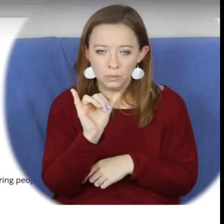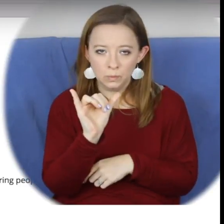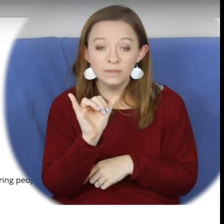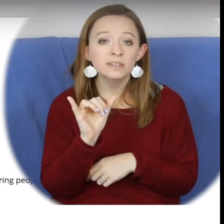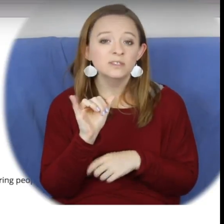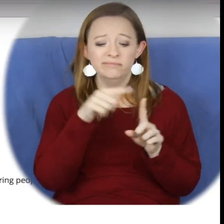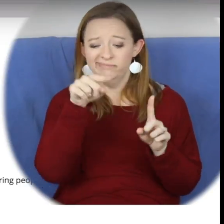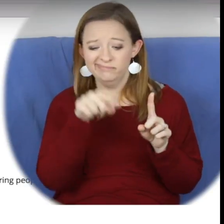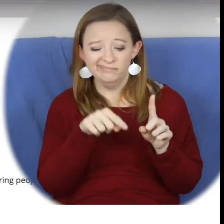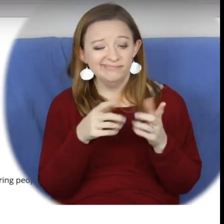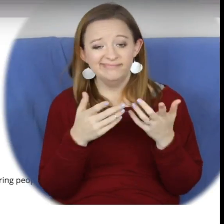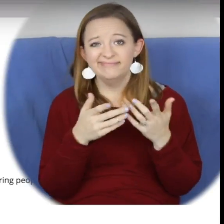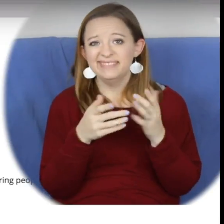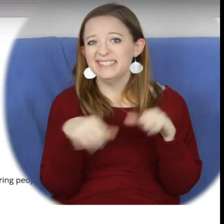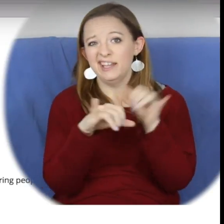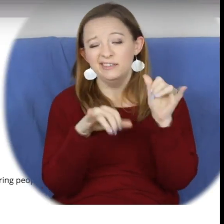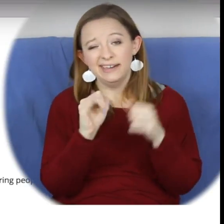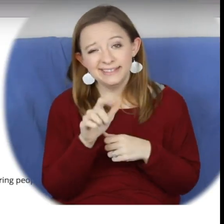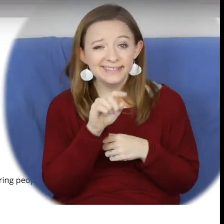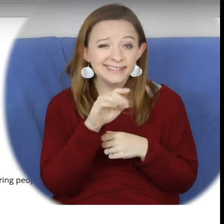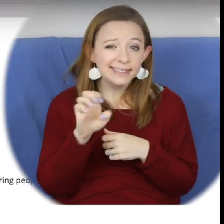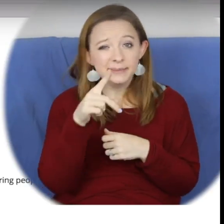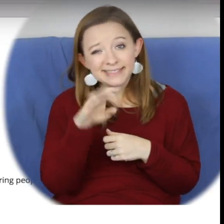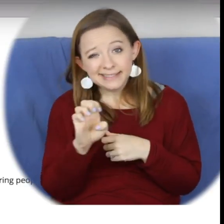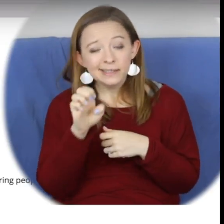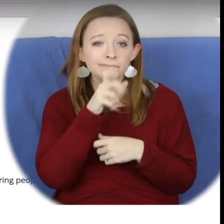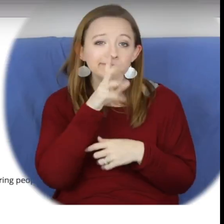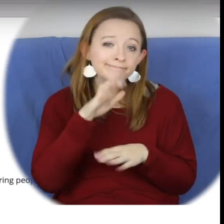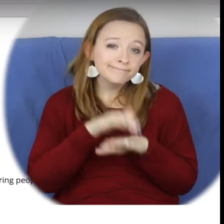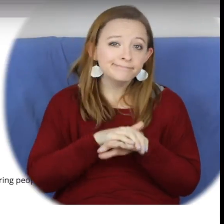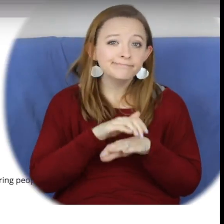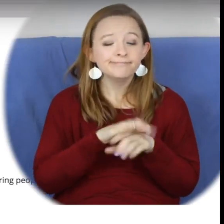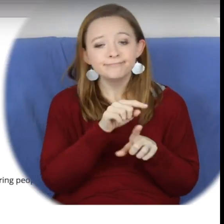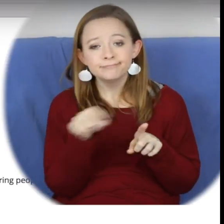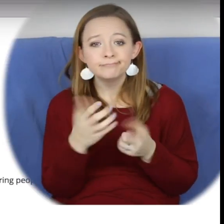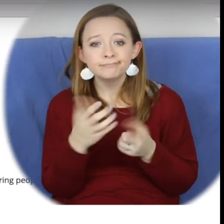years it took me, and all of that's all listed right there. And